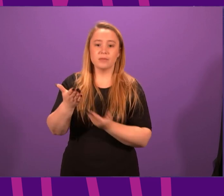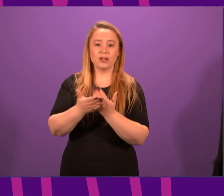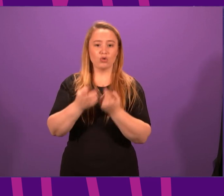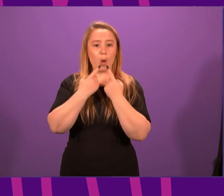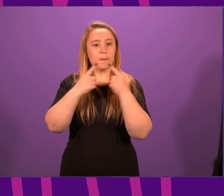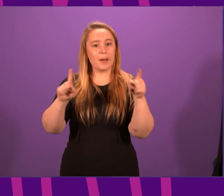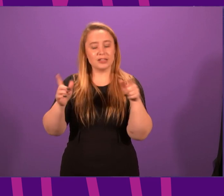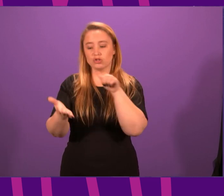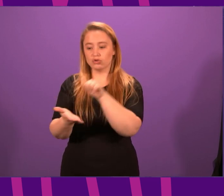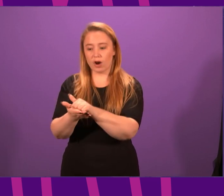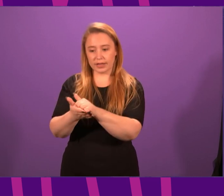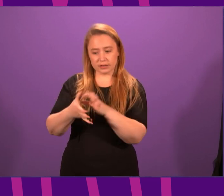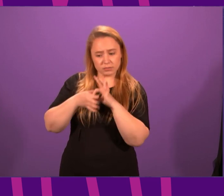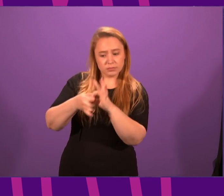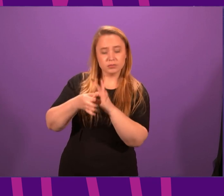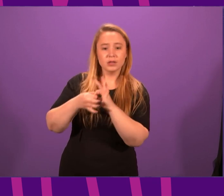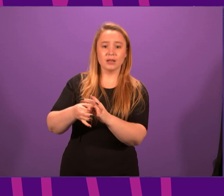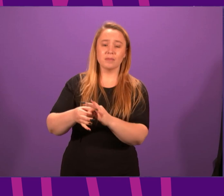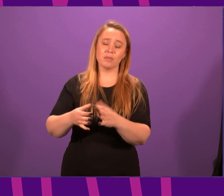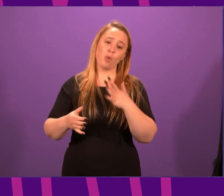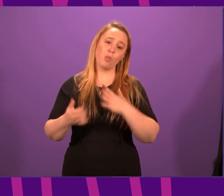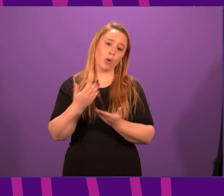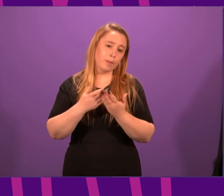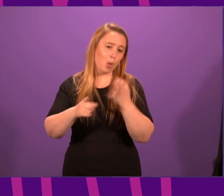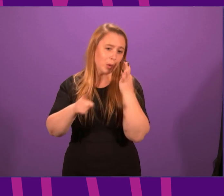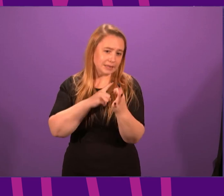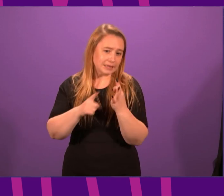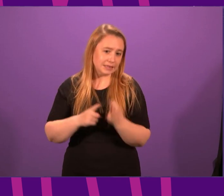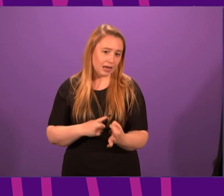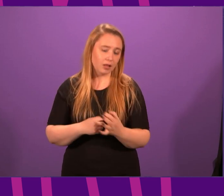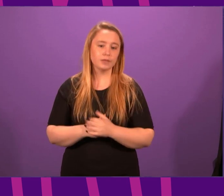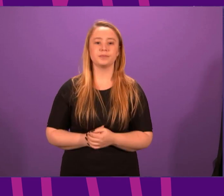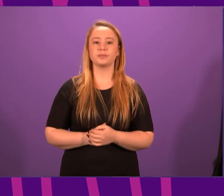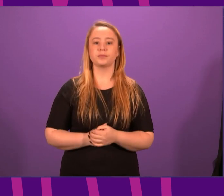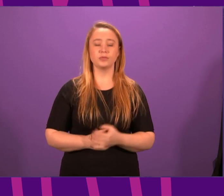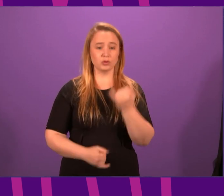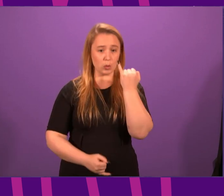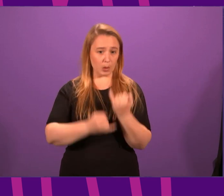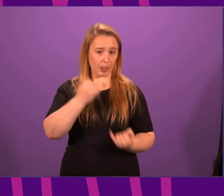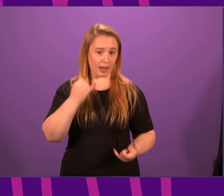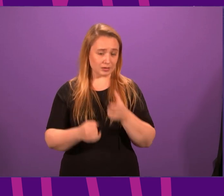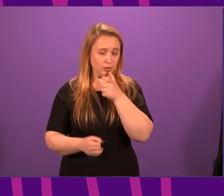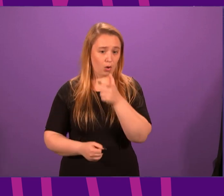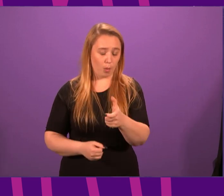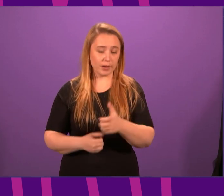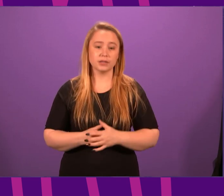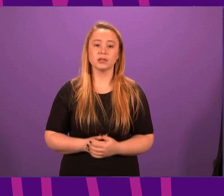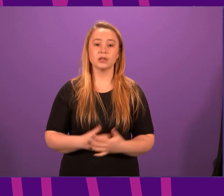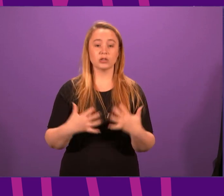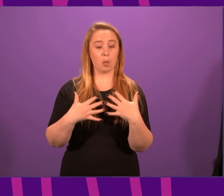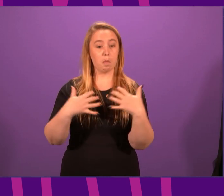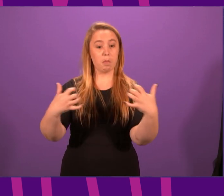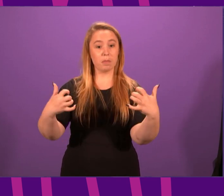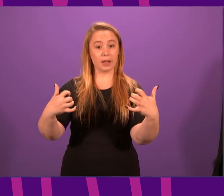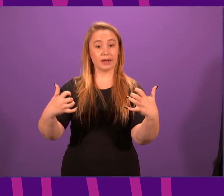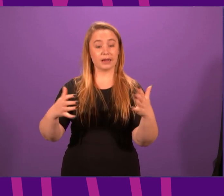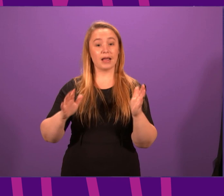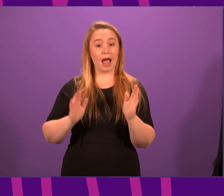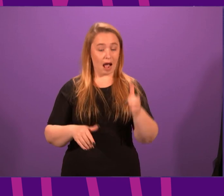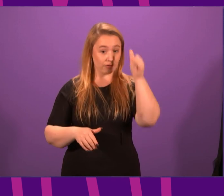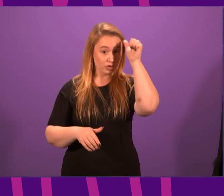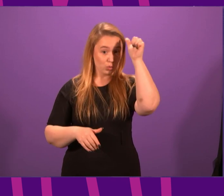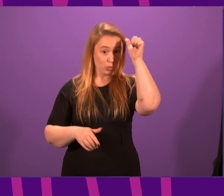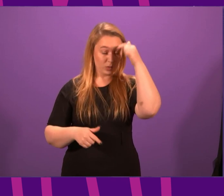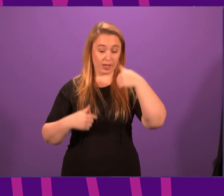right, but I would appreciate more detail in that regard too. In conclusion, Presiding Officer, the public needs to know that we have an effective